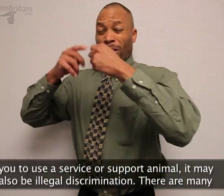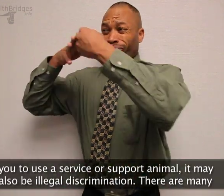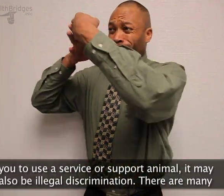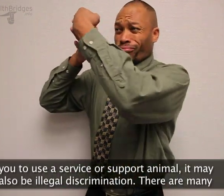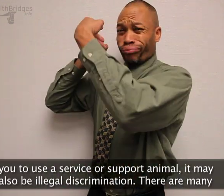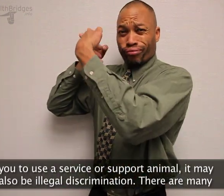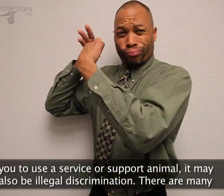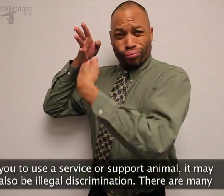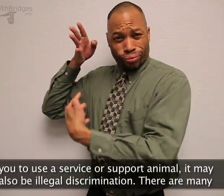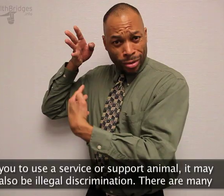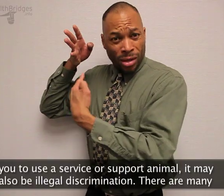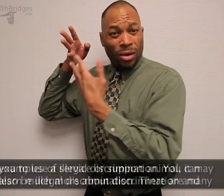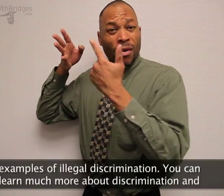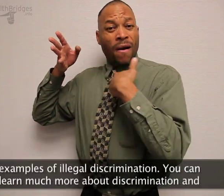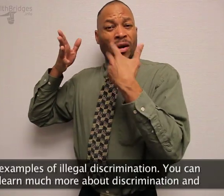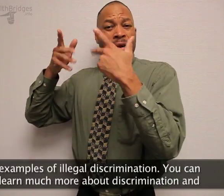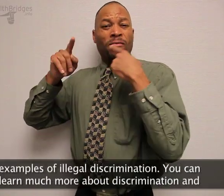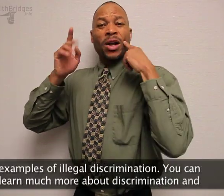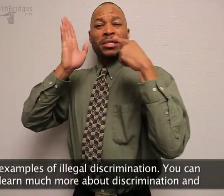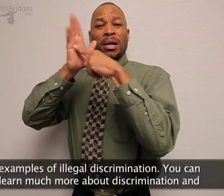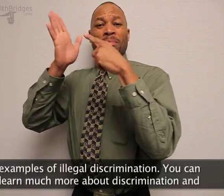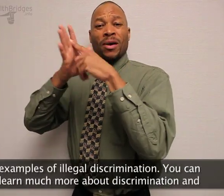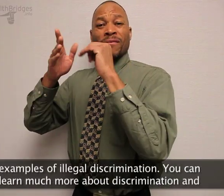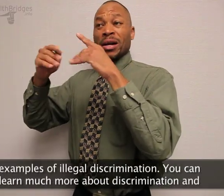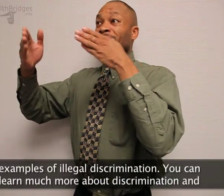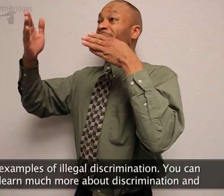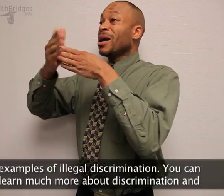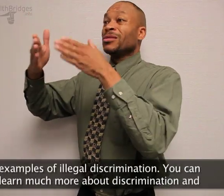There are many examples of illegal discrimination.